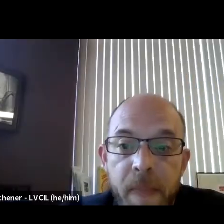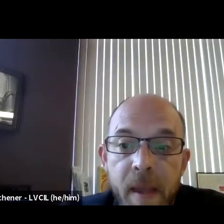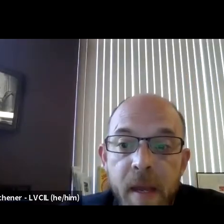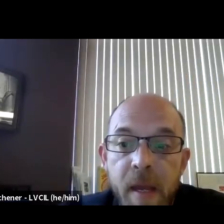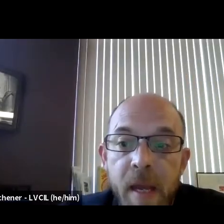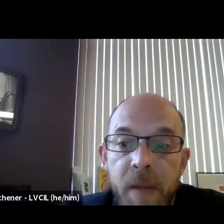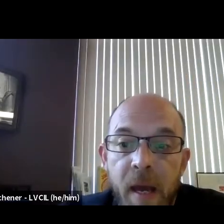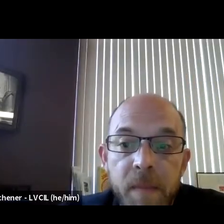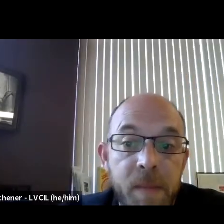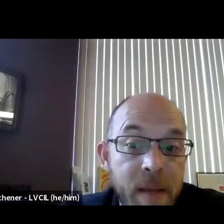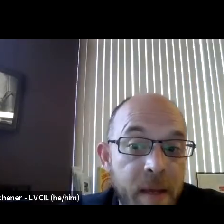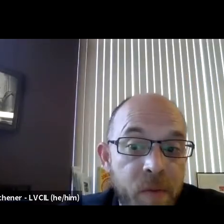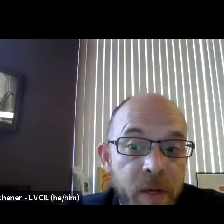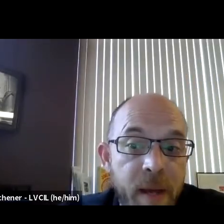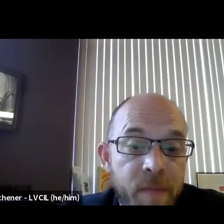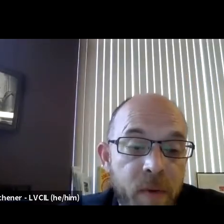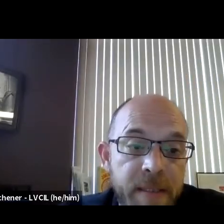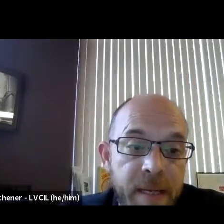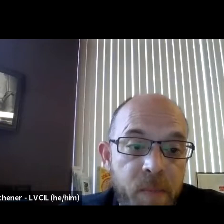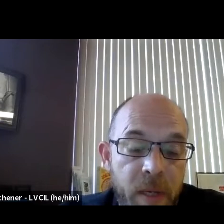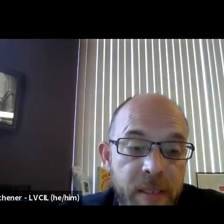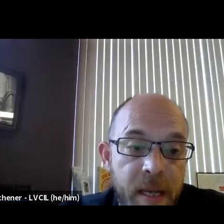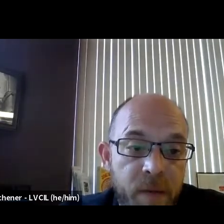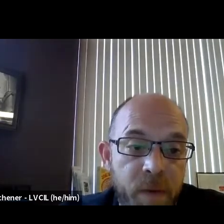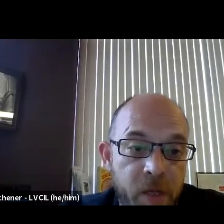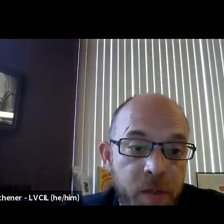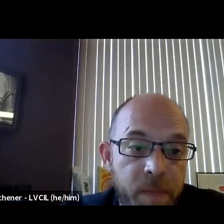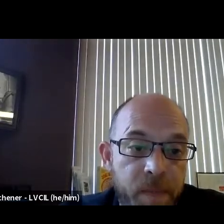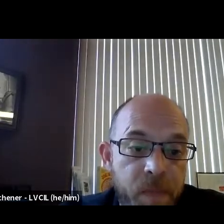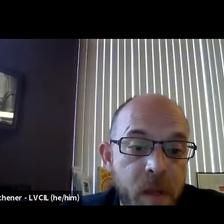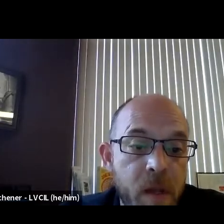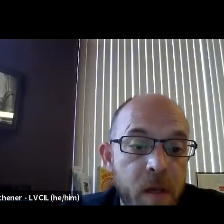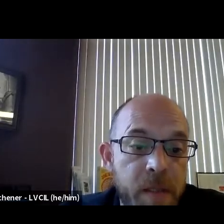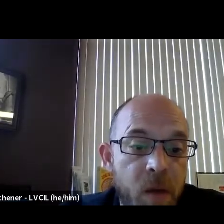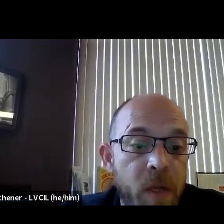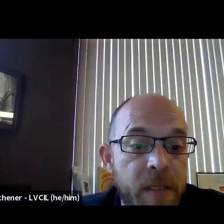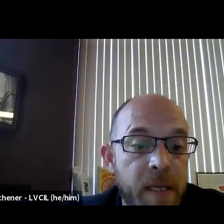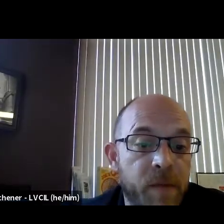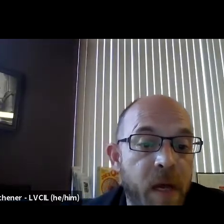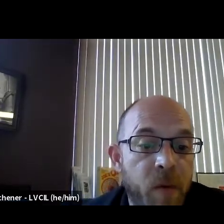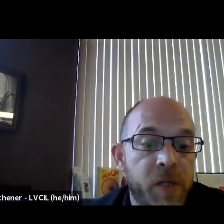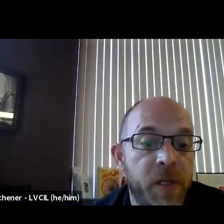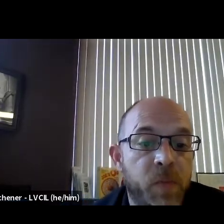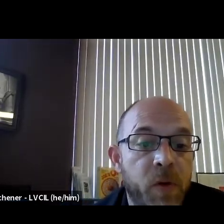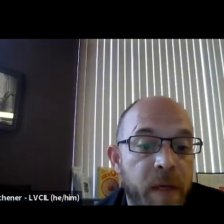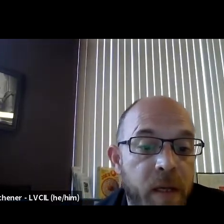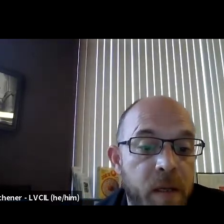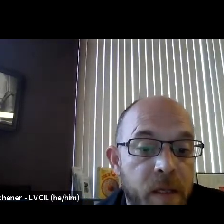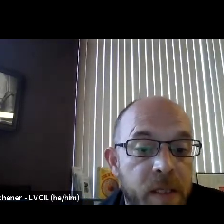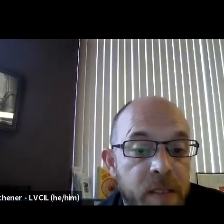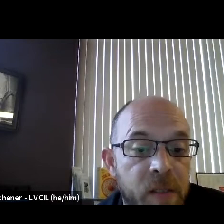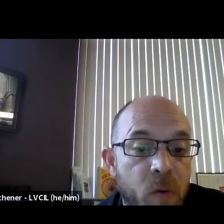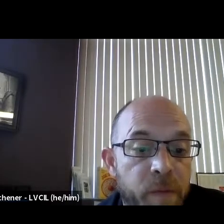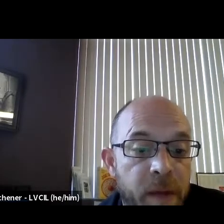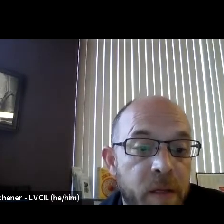while. It becomes a myth when you have the right data points and information. Second one says evaluation is proving